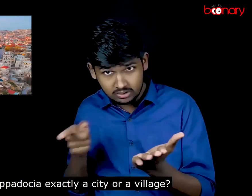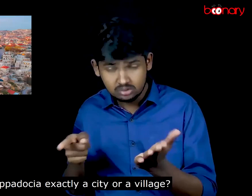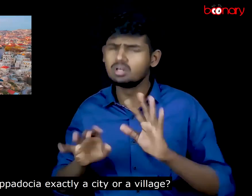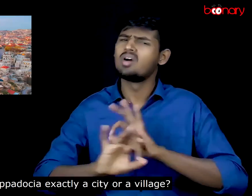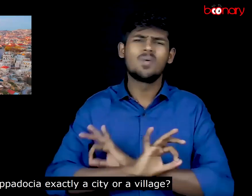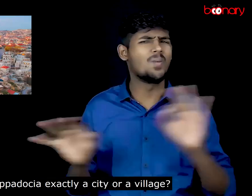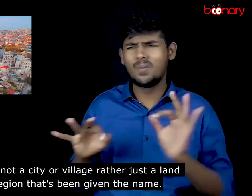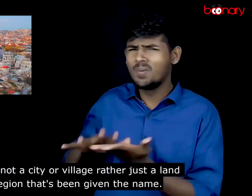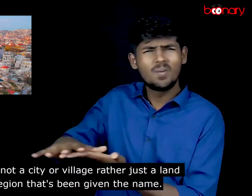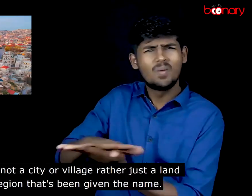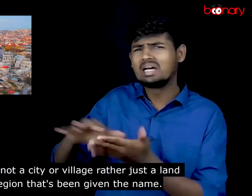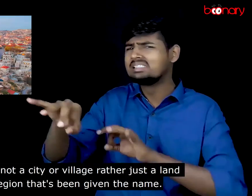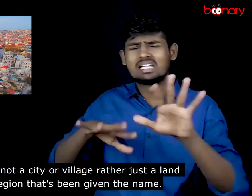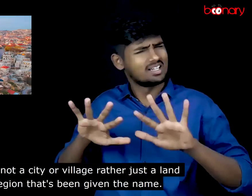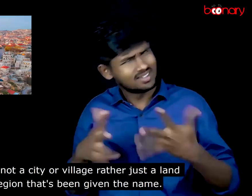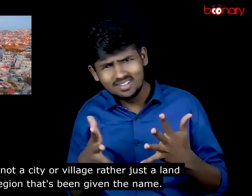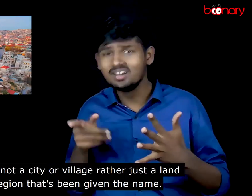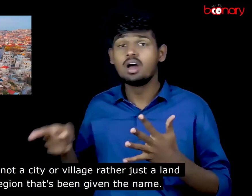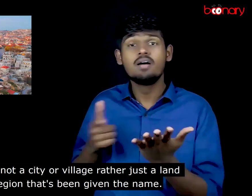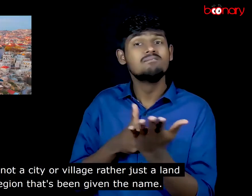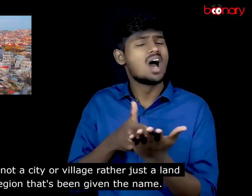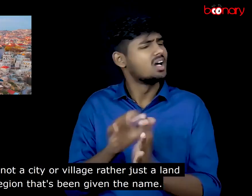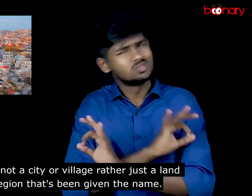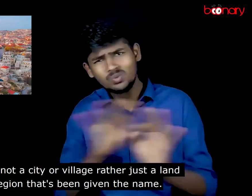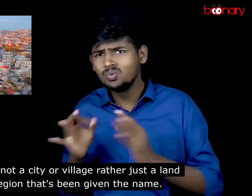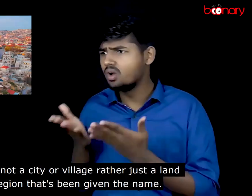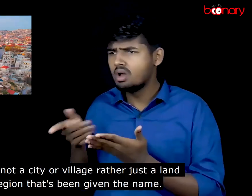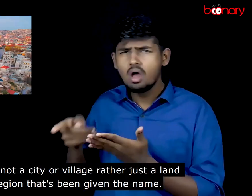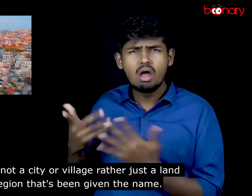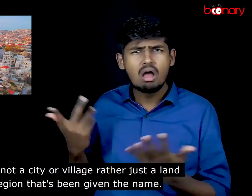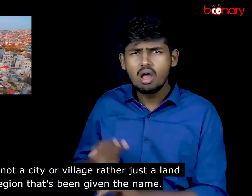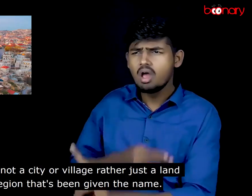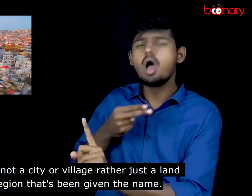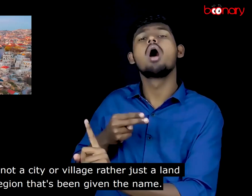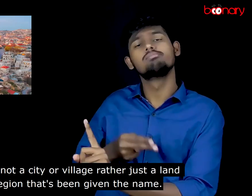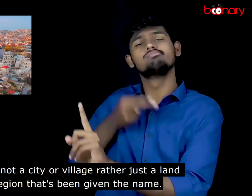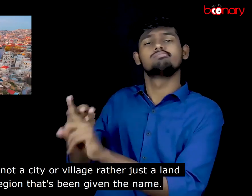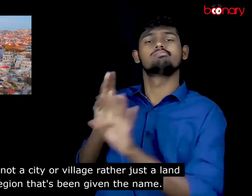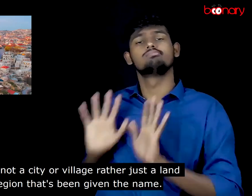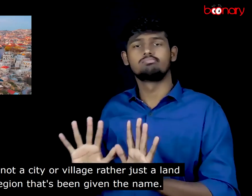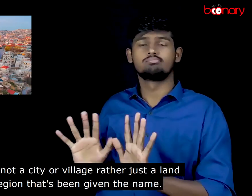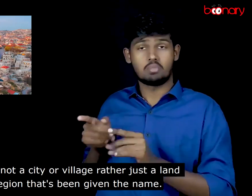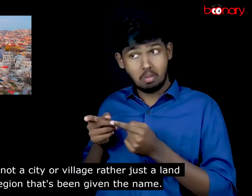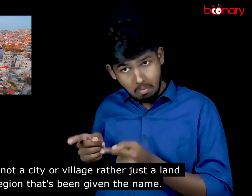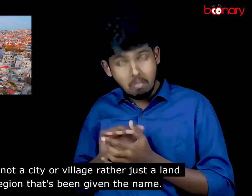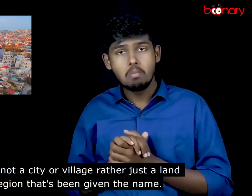or a village? No, it's not a city or village, rather just a piece of land or region that's been given the